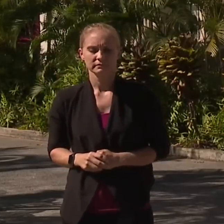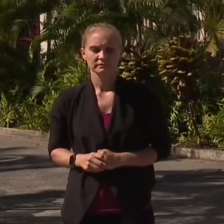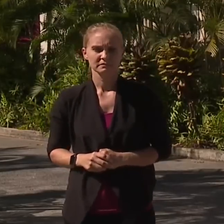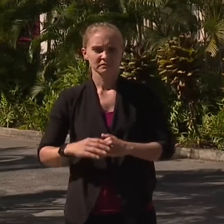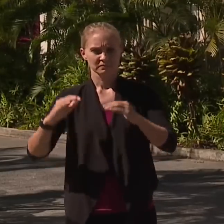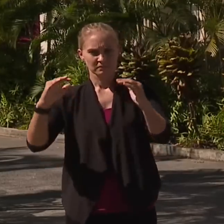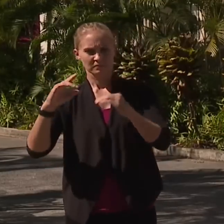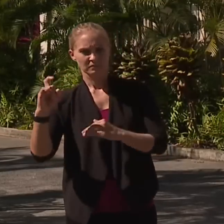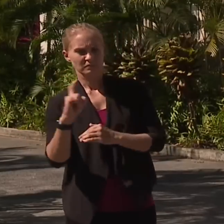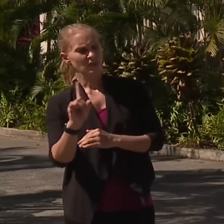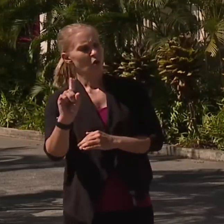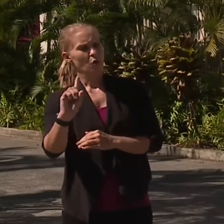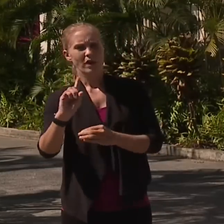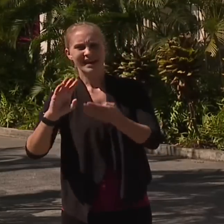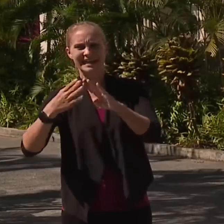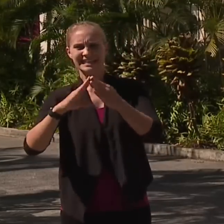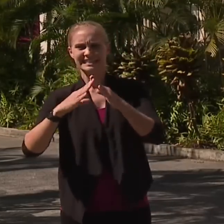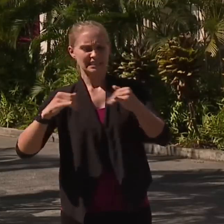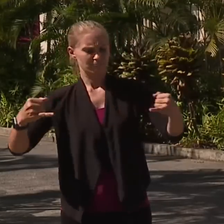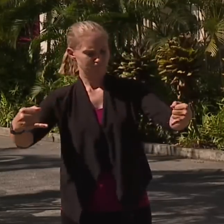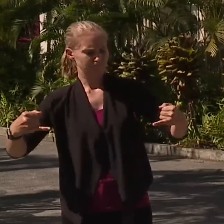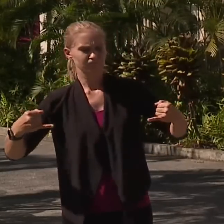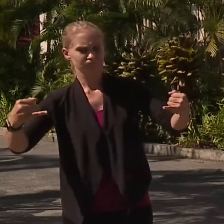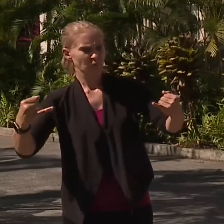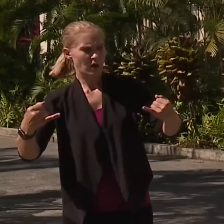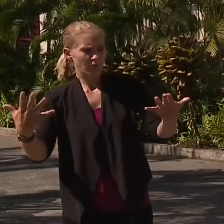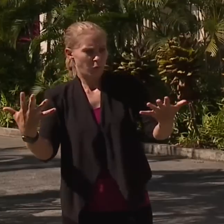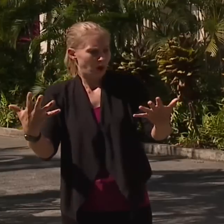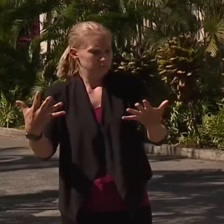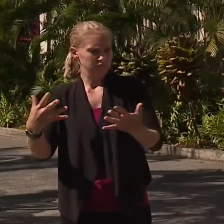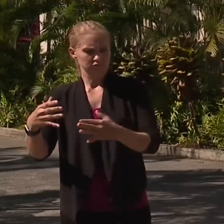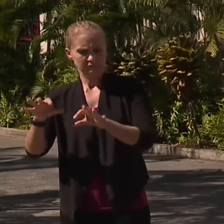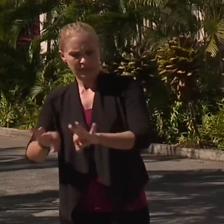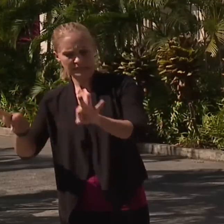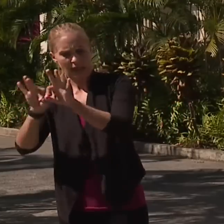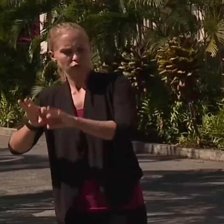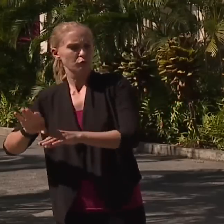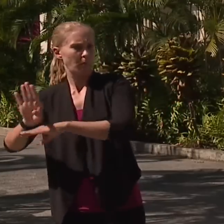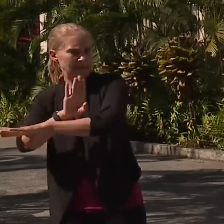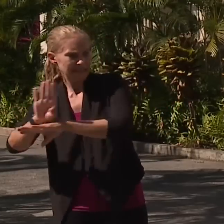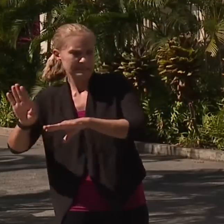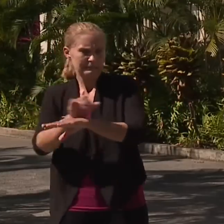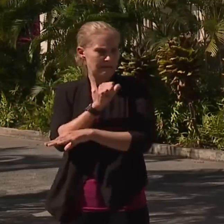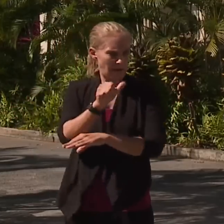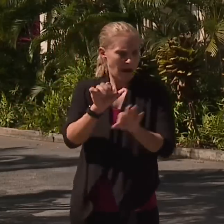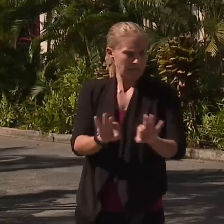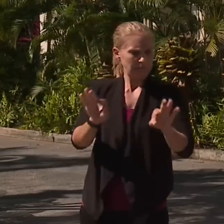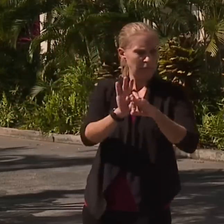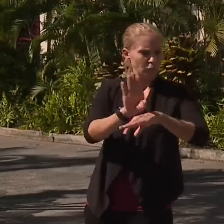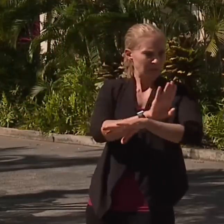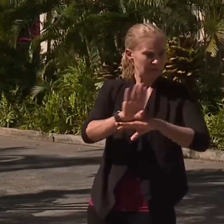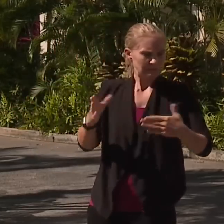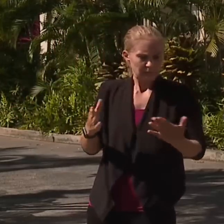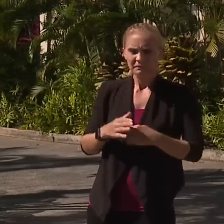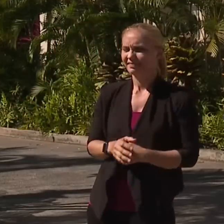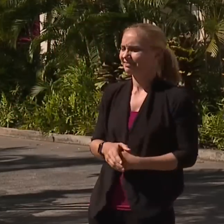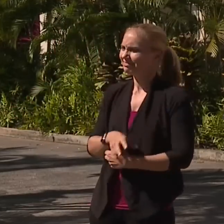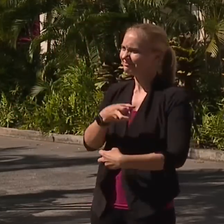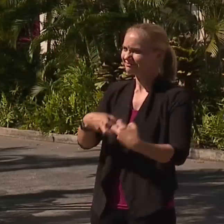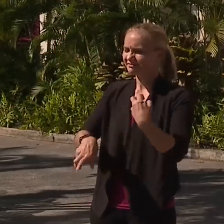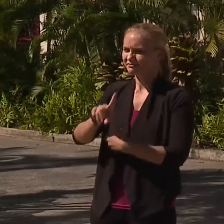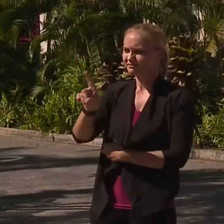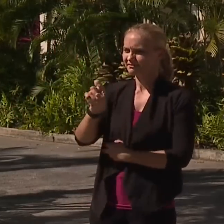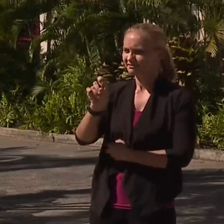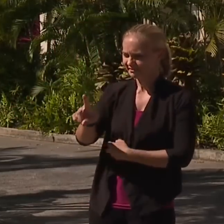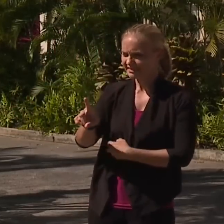Where does the city draw the line when it comes to what is an essential business and what isn't? Would Goodwill fall in that category? You know, it's a difficult question. And